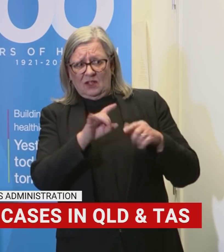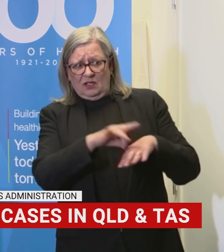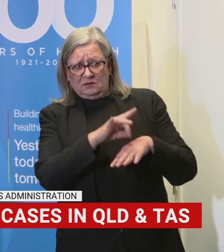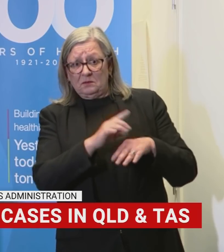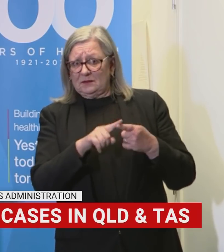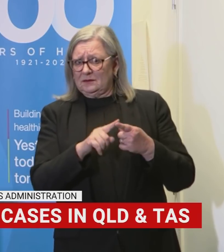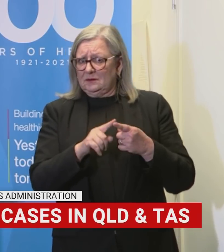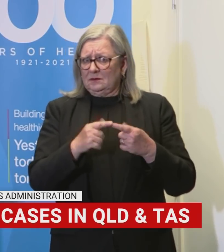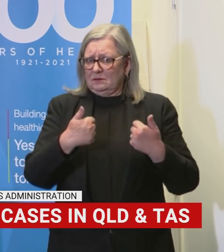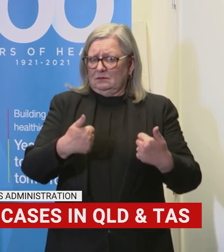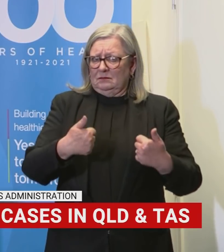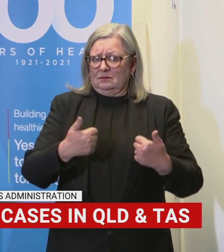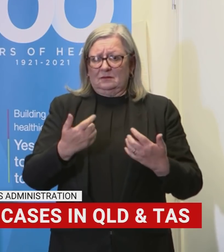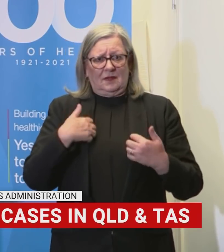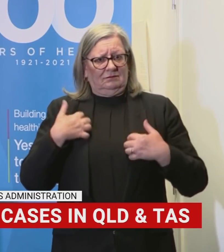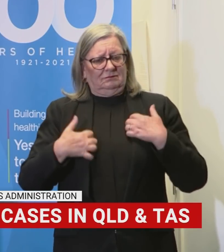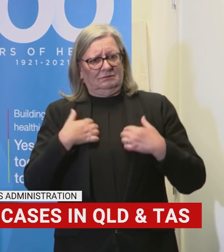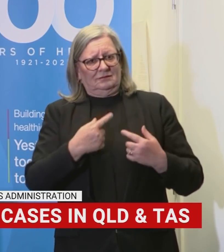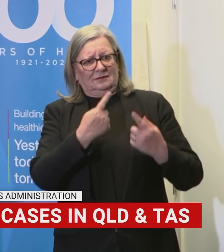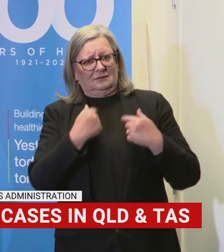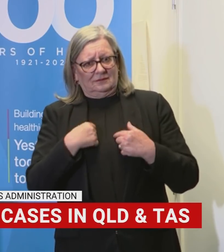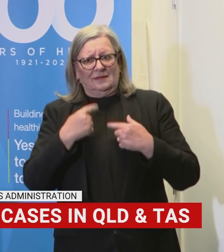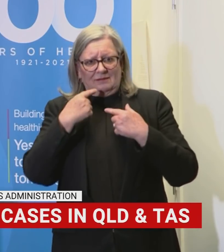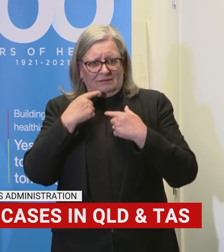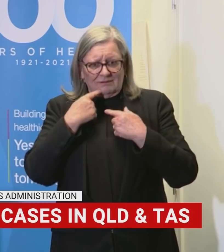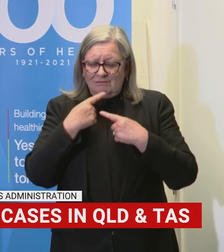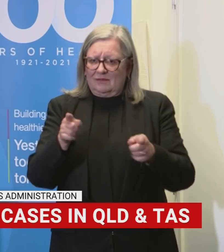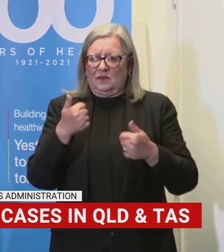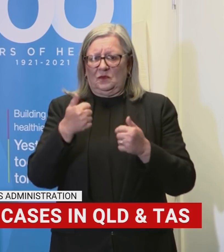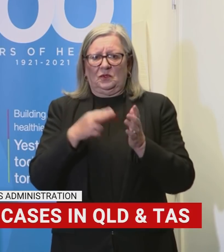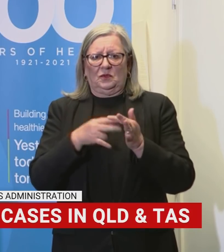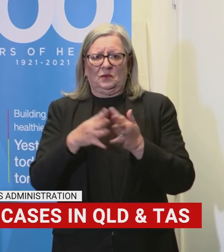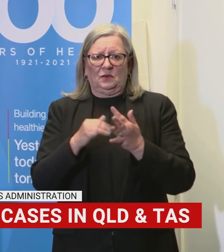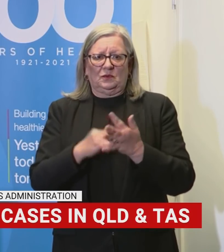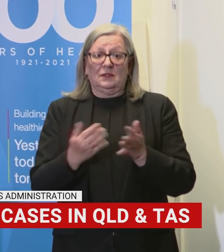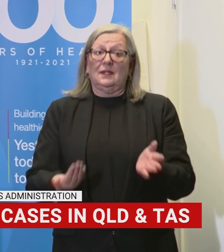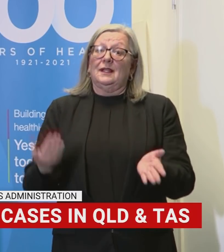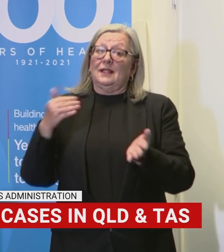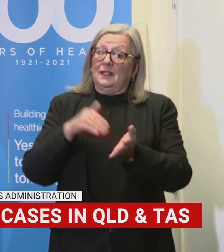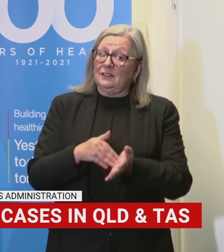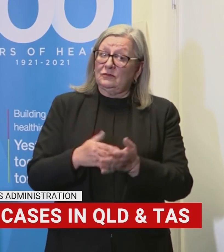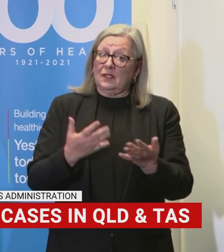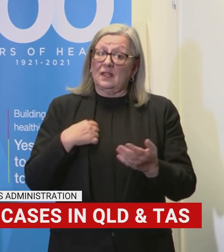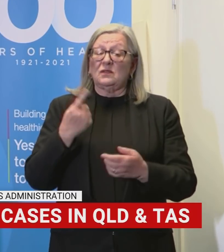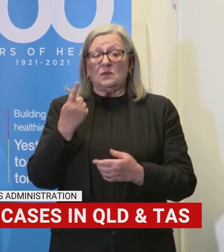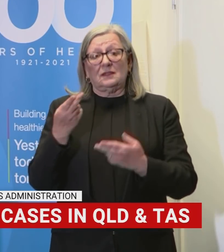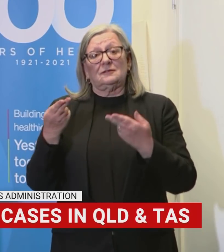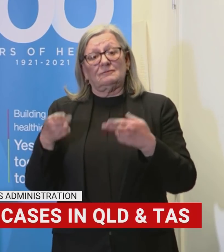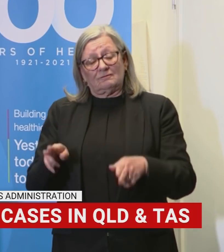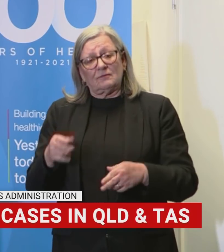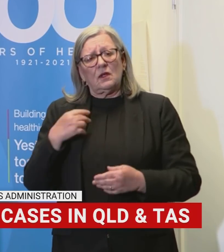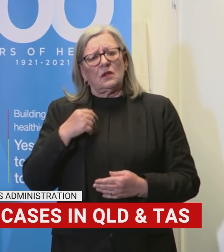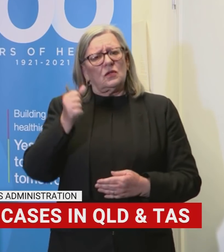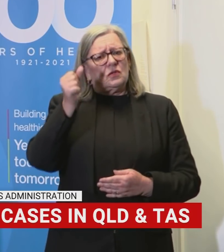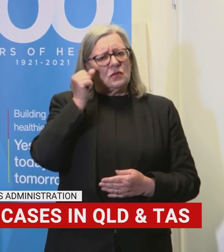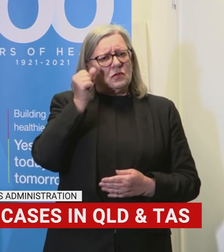today. I would add for the death, I indicated a week ago that we're awaiting the findings of a post-mortem.